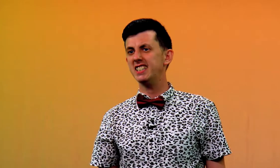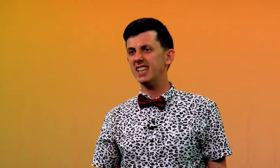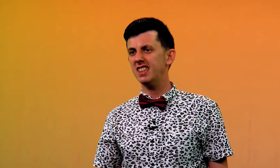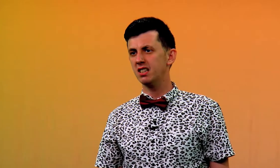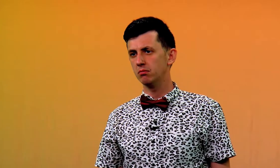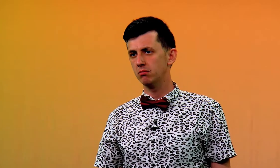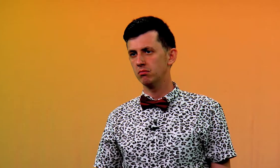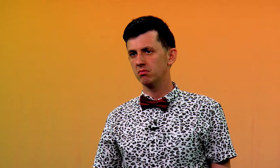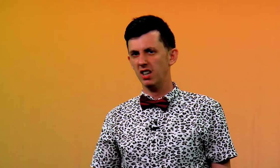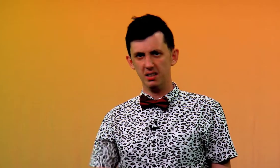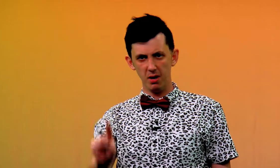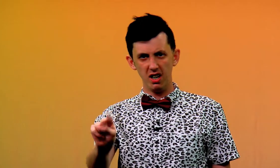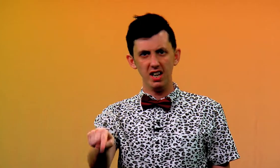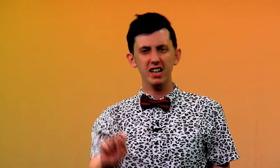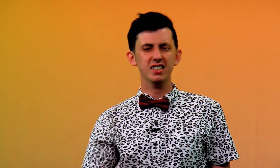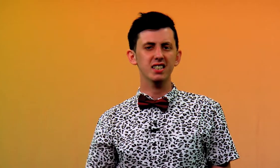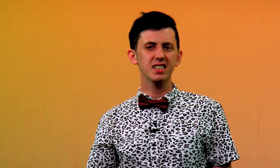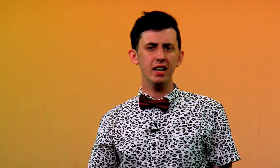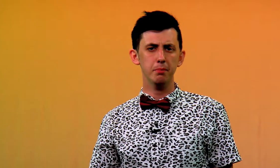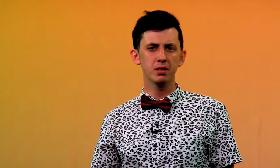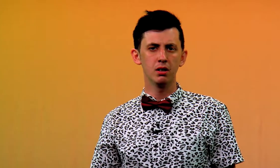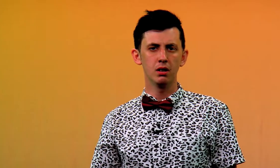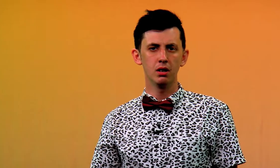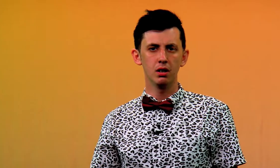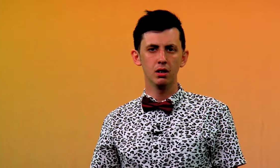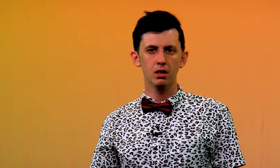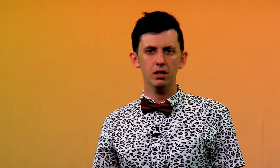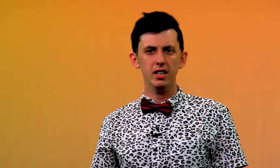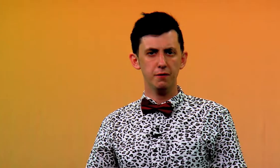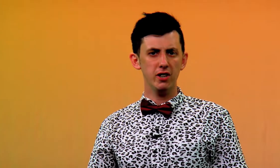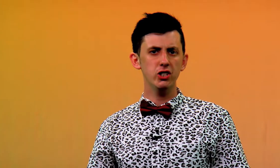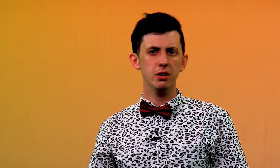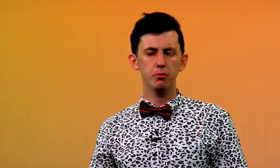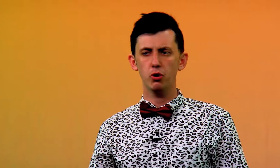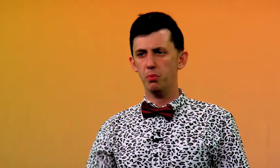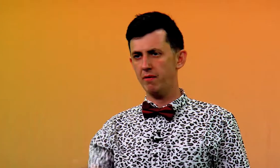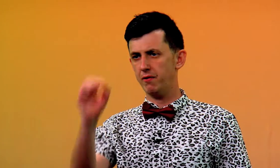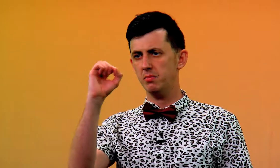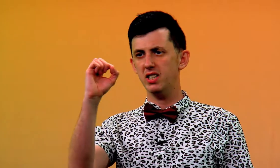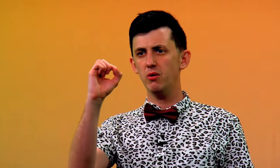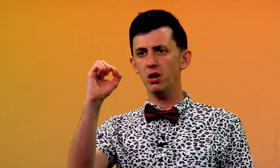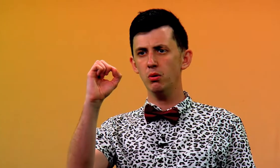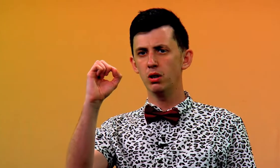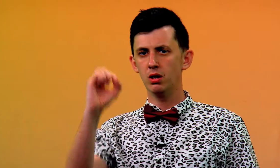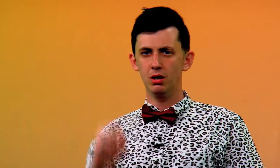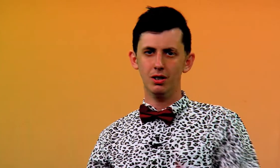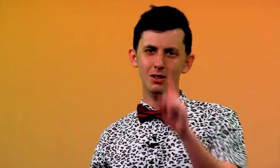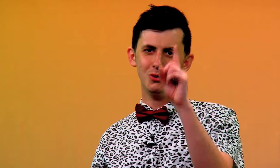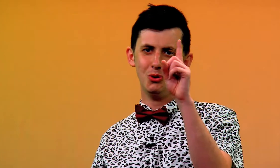teeth. As Monkey clicked accept, his friendship group went from